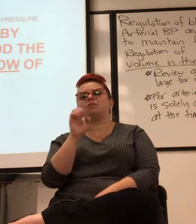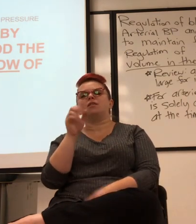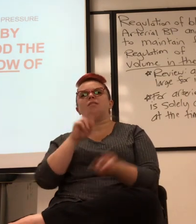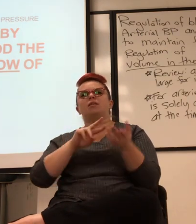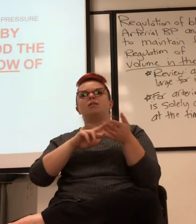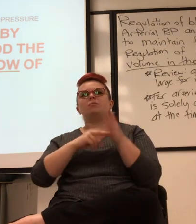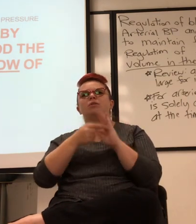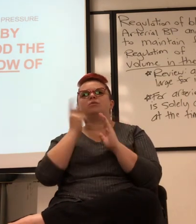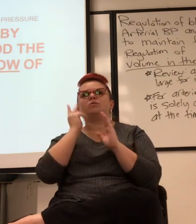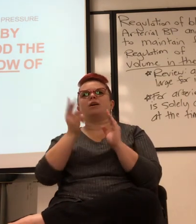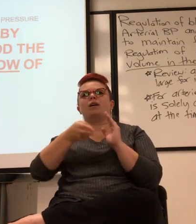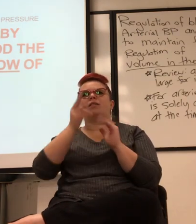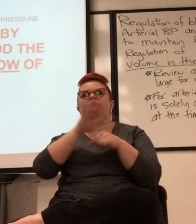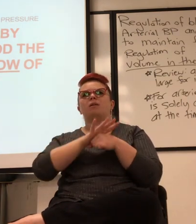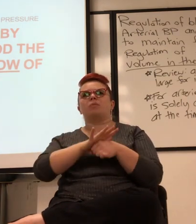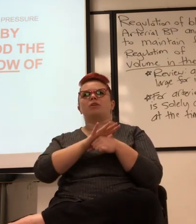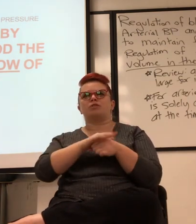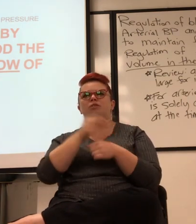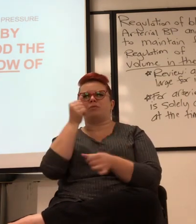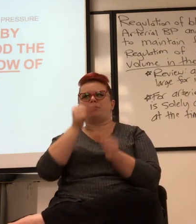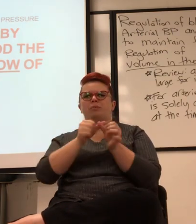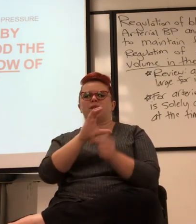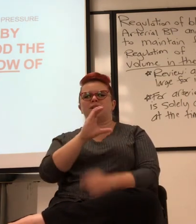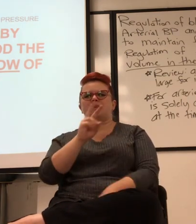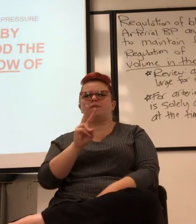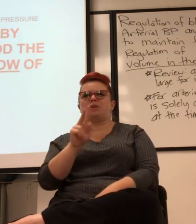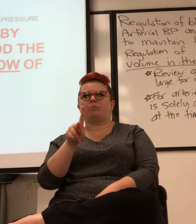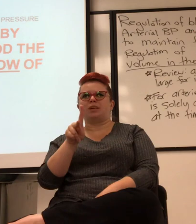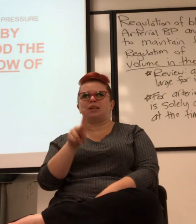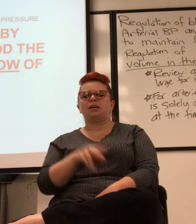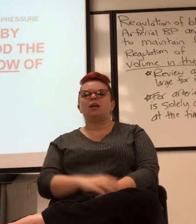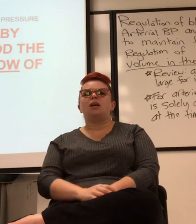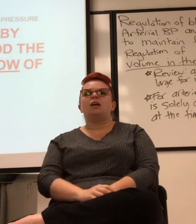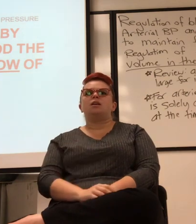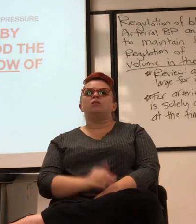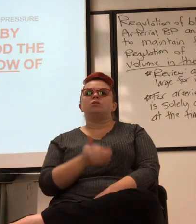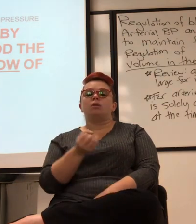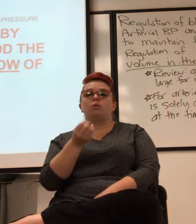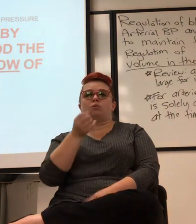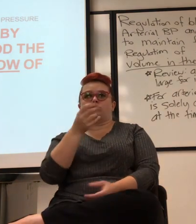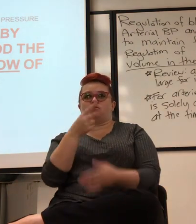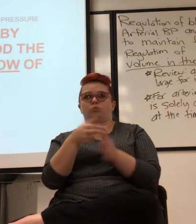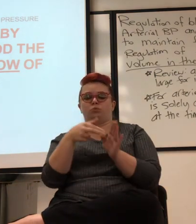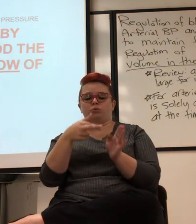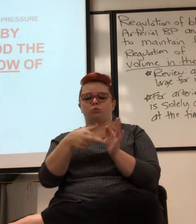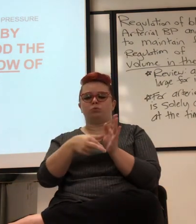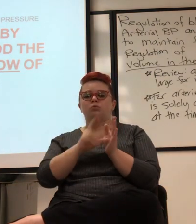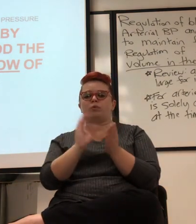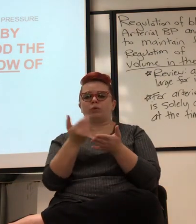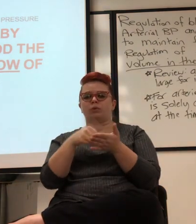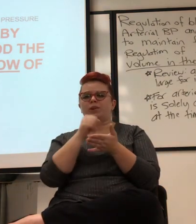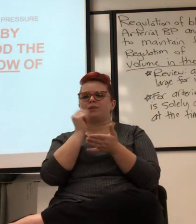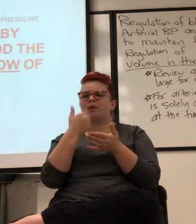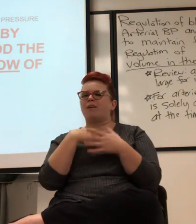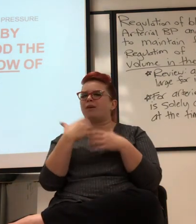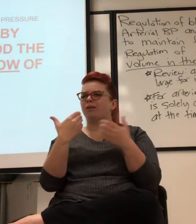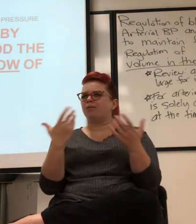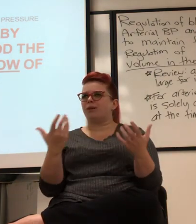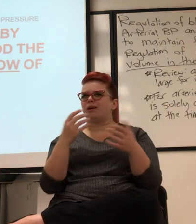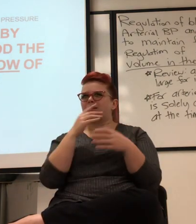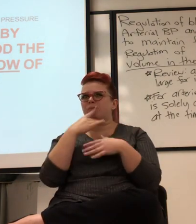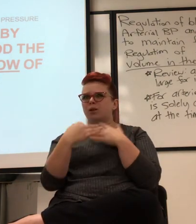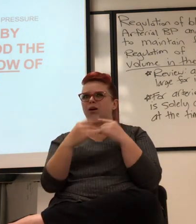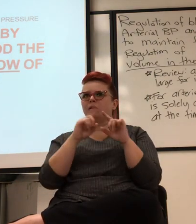thing? Capacitance, volume, bring it back. Okay, so to review again, they don't carry a lot of blood, but they're